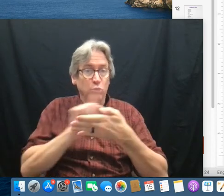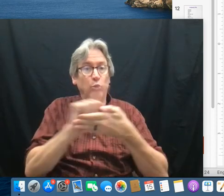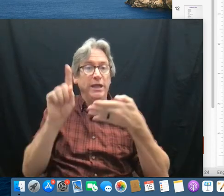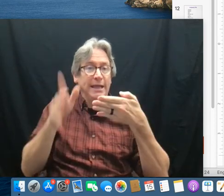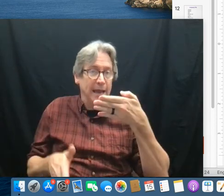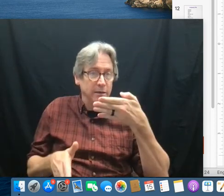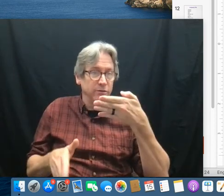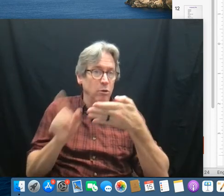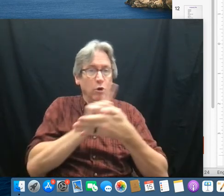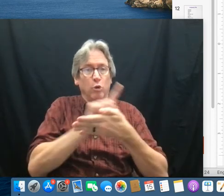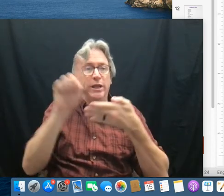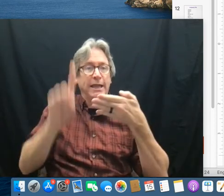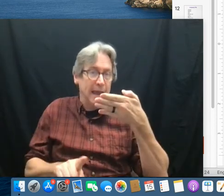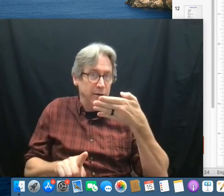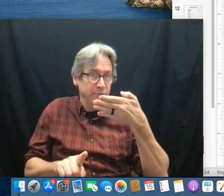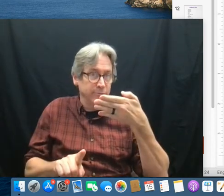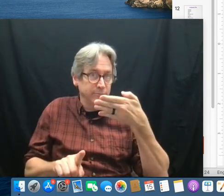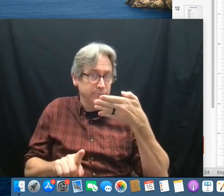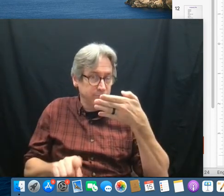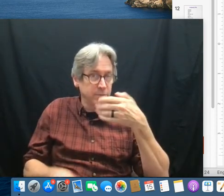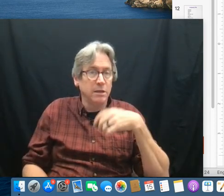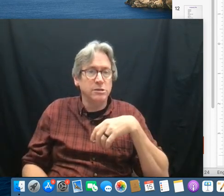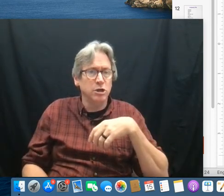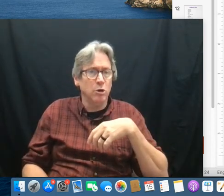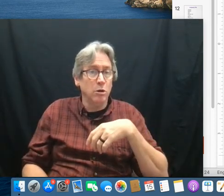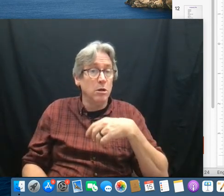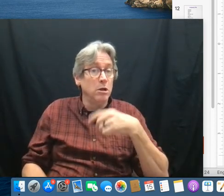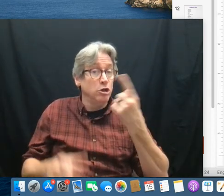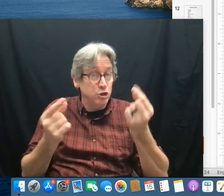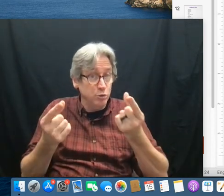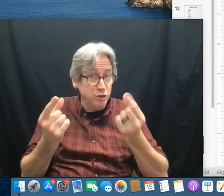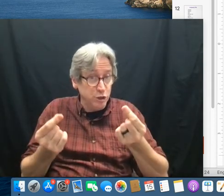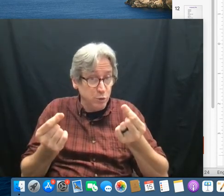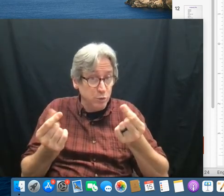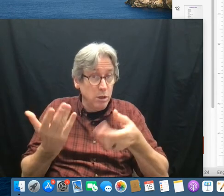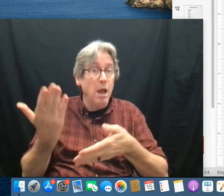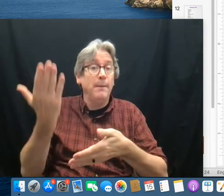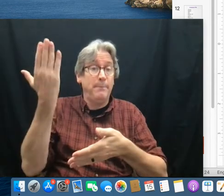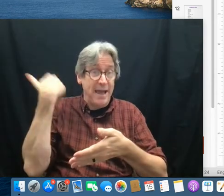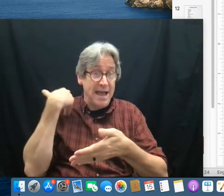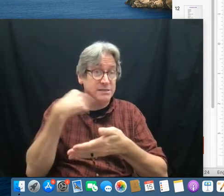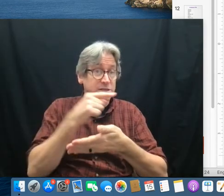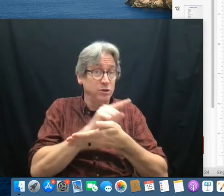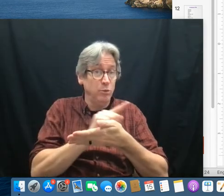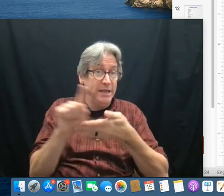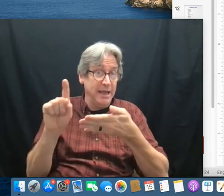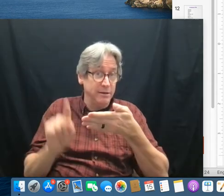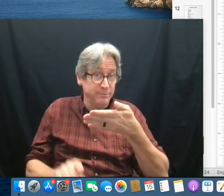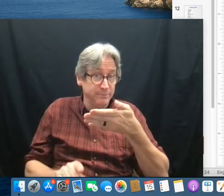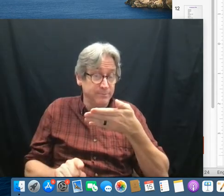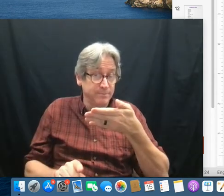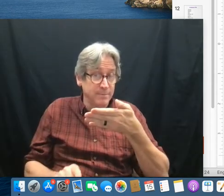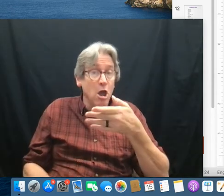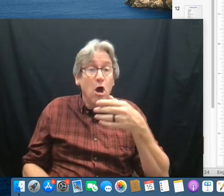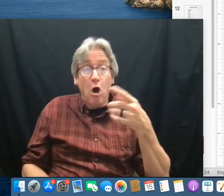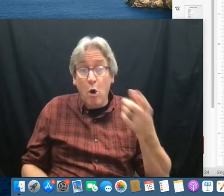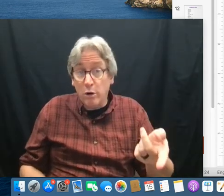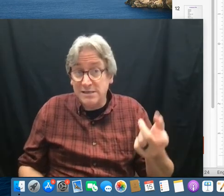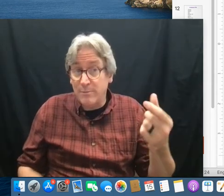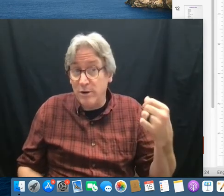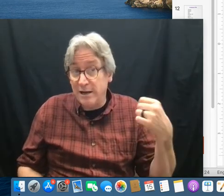row of squares, is the week. So you're going to take 1 week and brush it across your palm, out past your